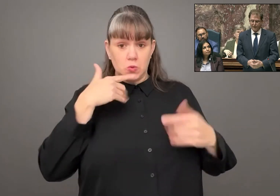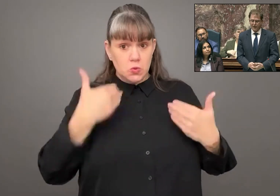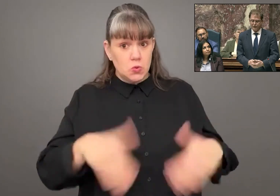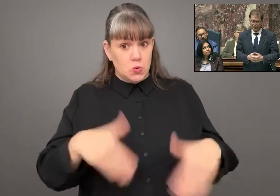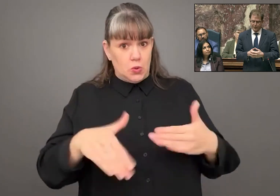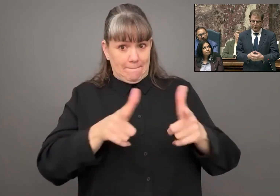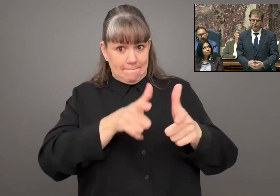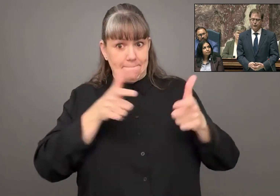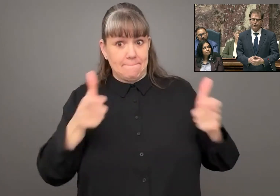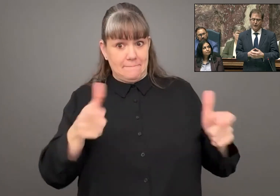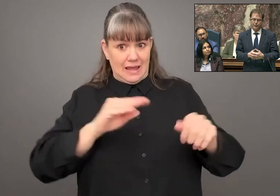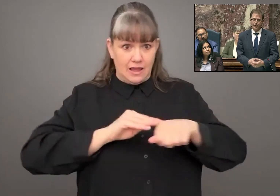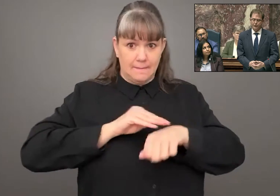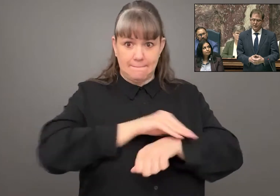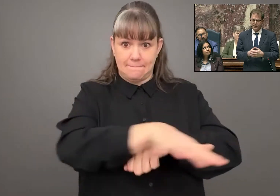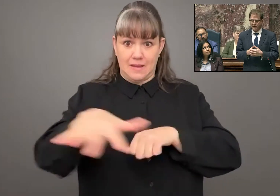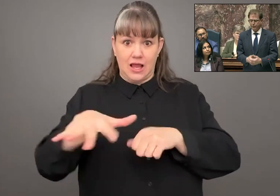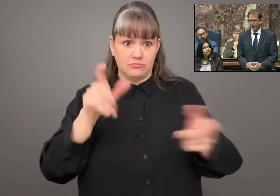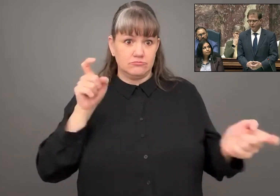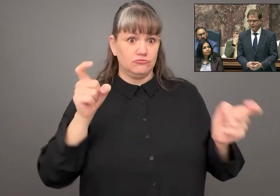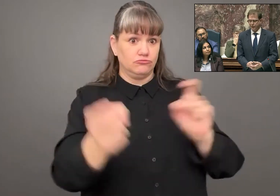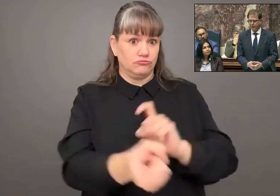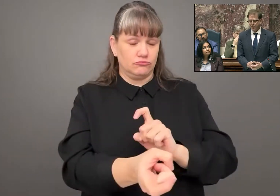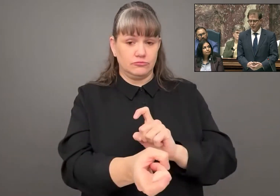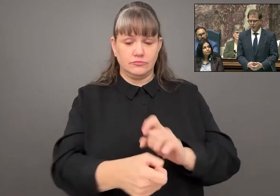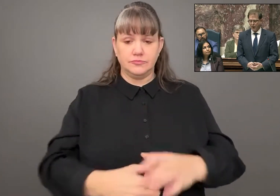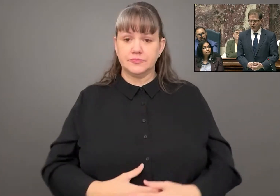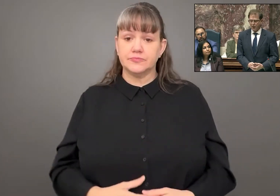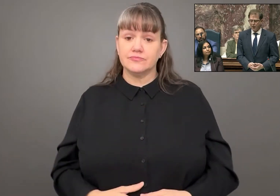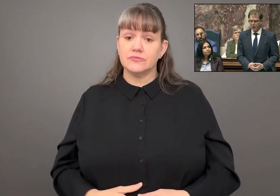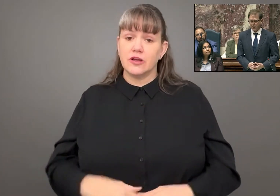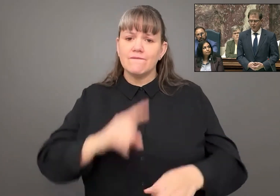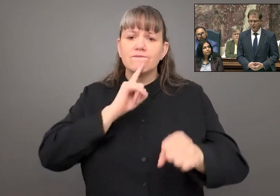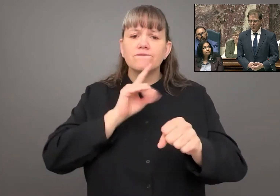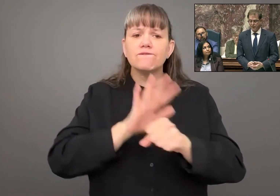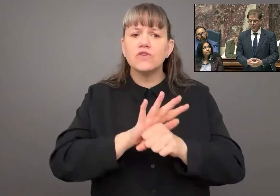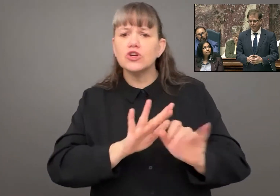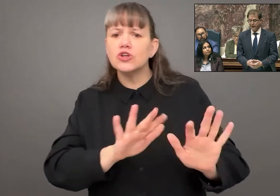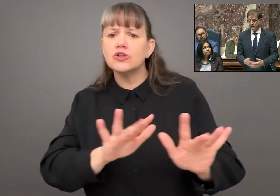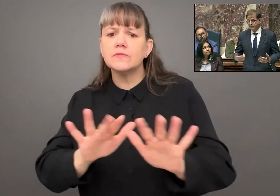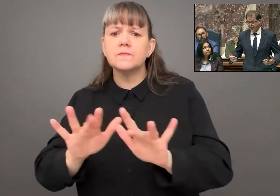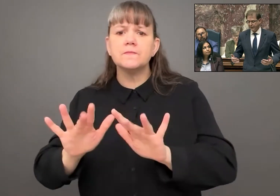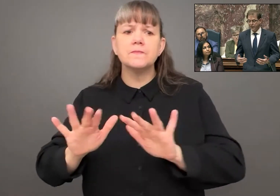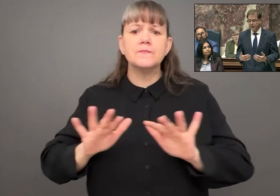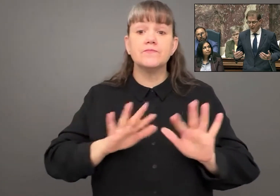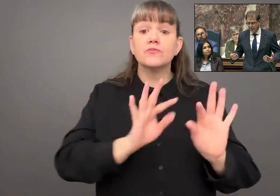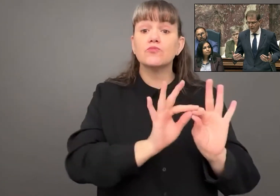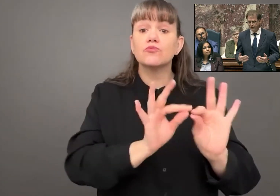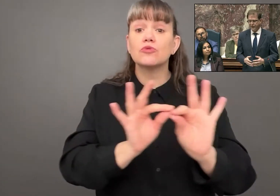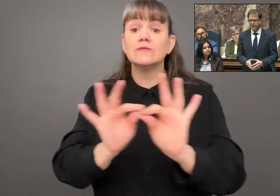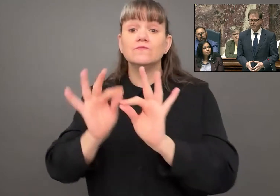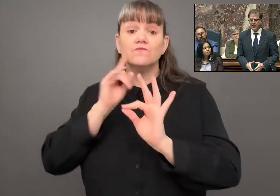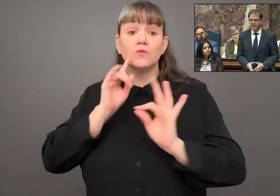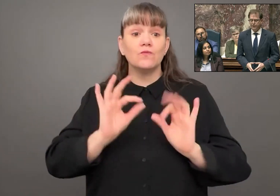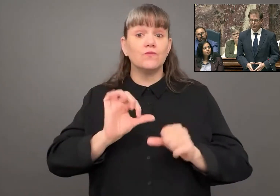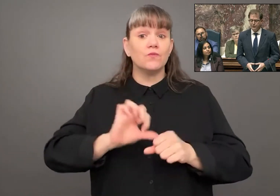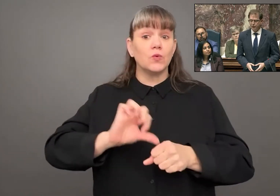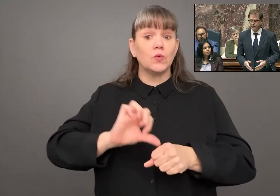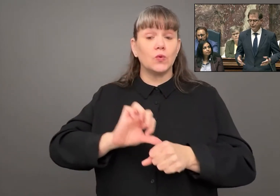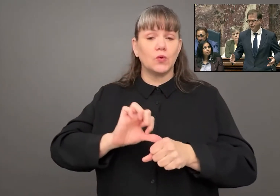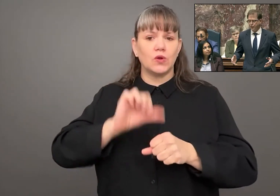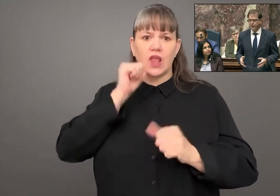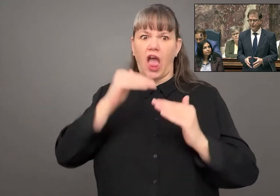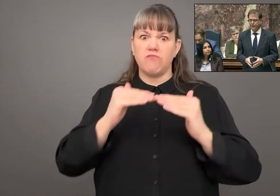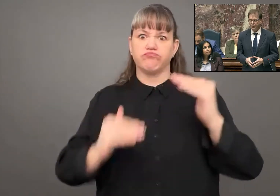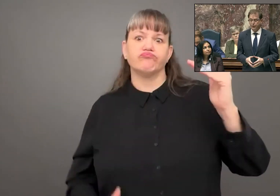that differentials between fuel price in British Columbia and other provinces are not there. In fact, the extent of that differential